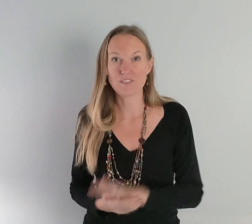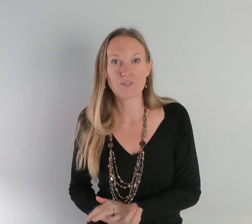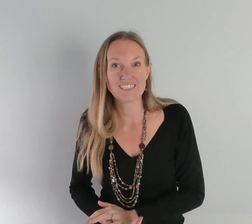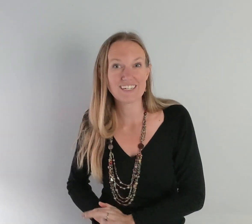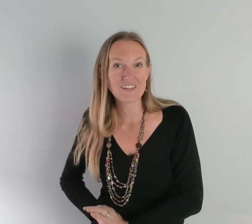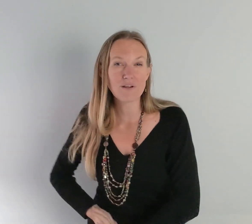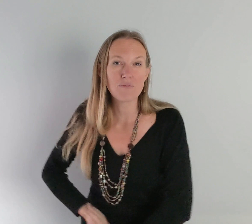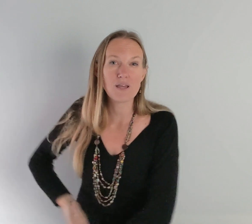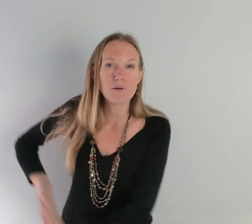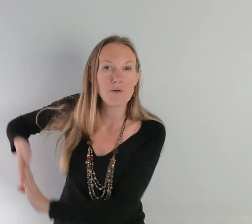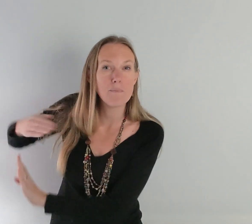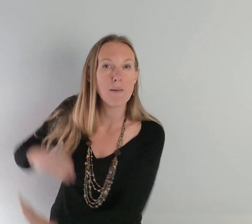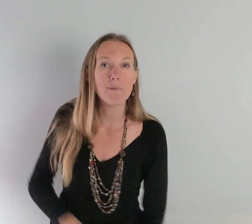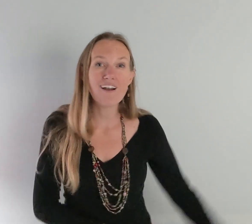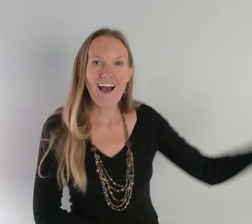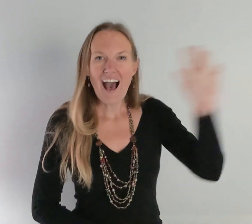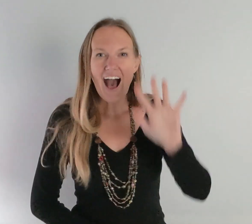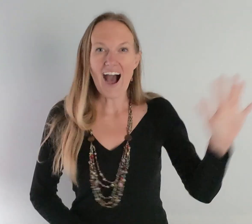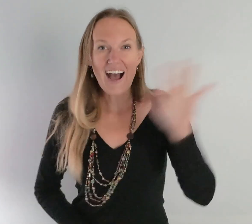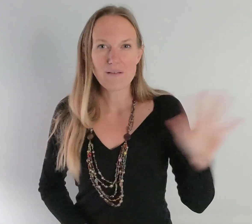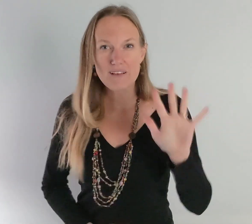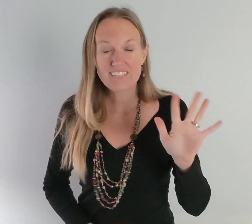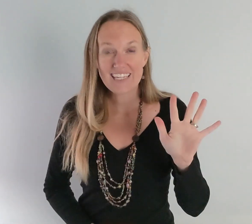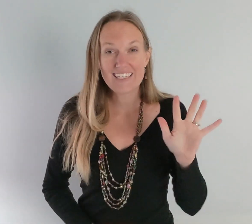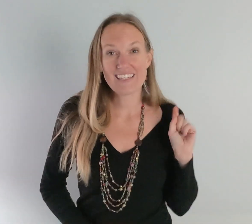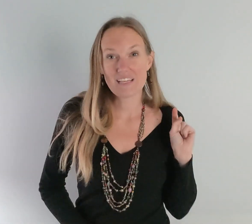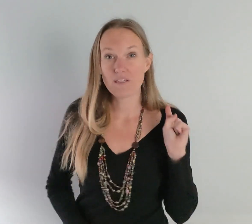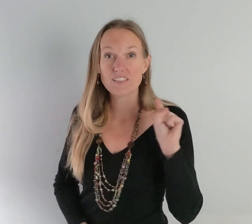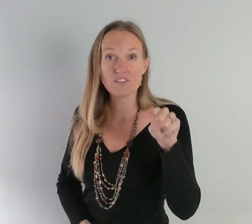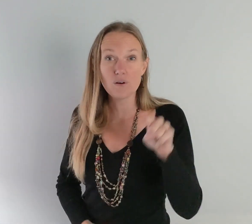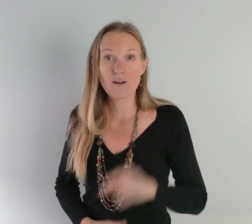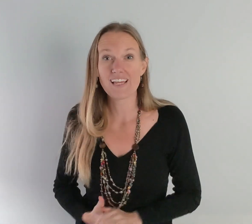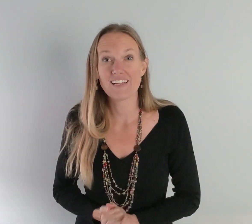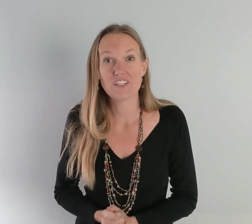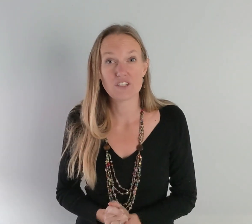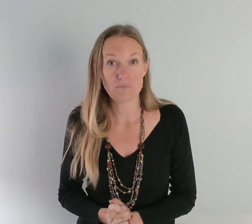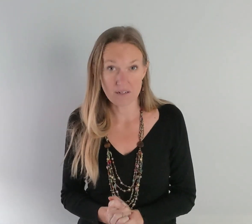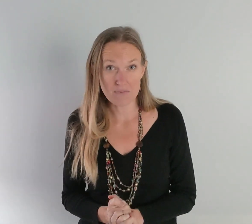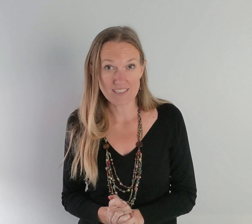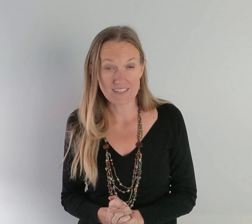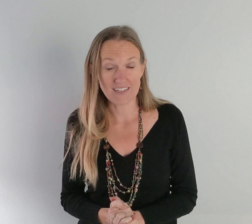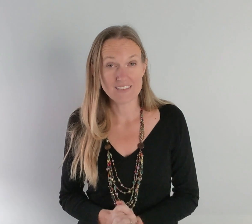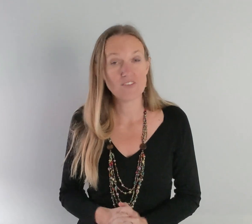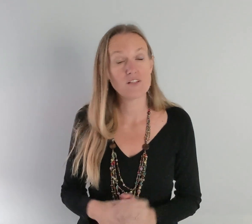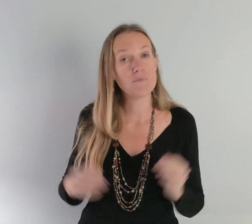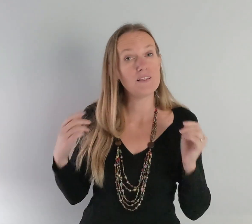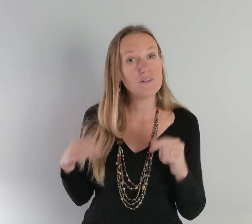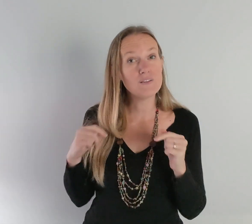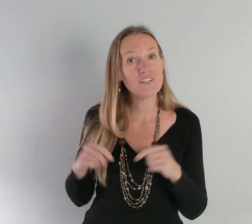we'll get started right away, but remember, I am left-handed. That means if you are right-handed, you're going to mirror my signs. If you look below the video